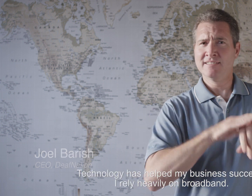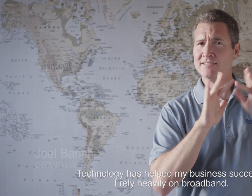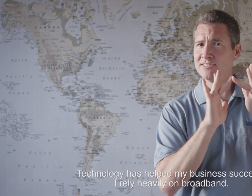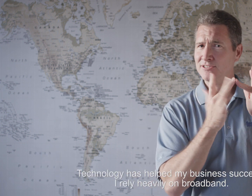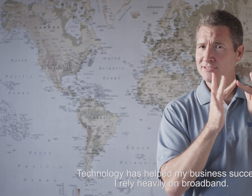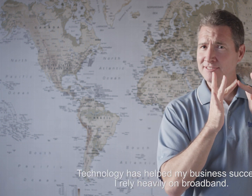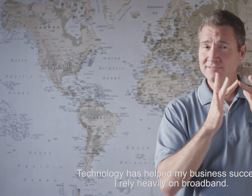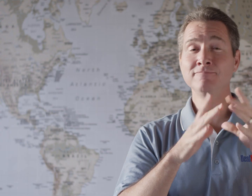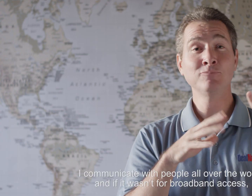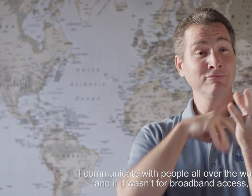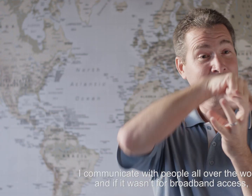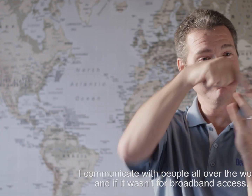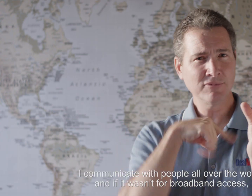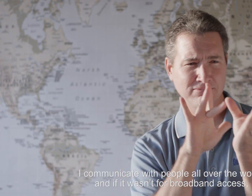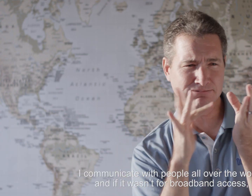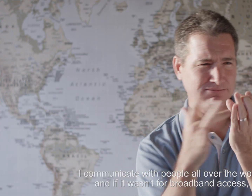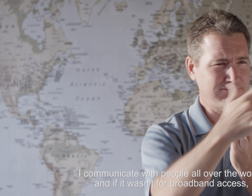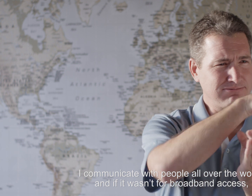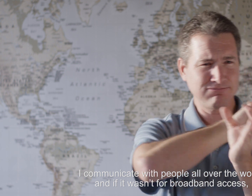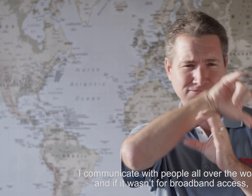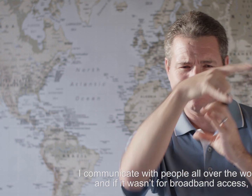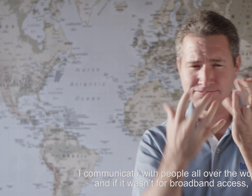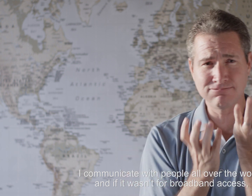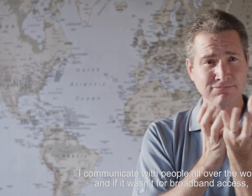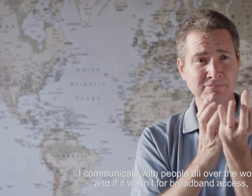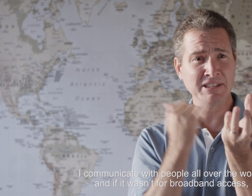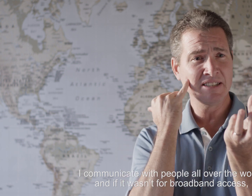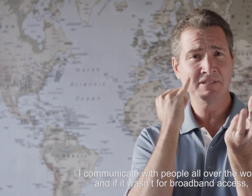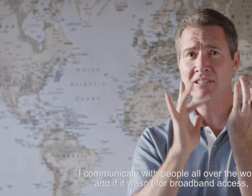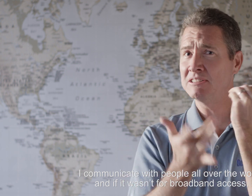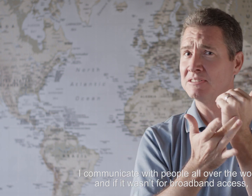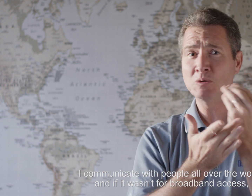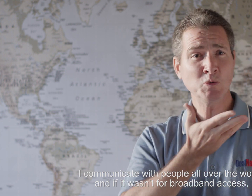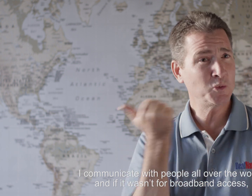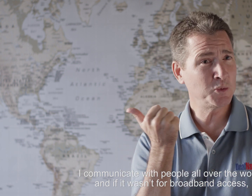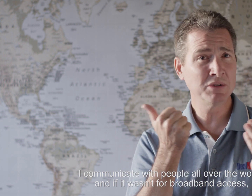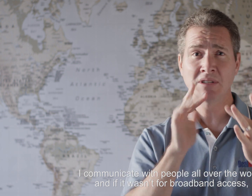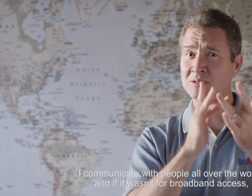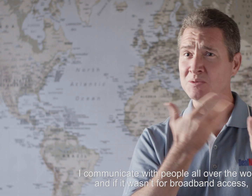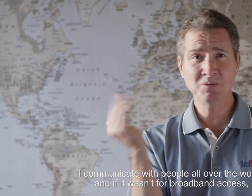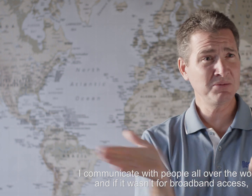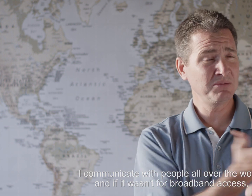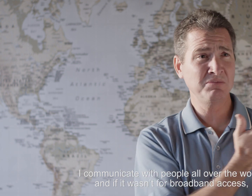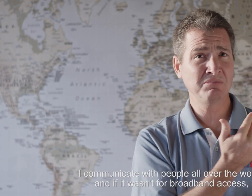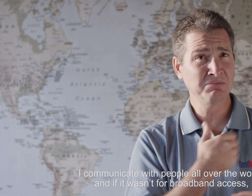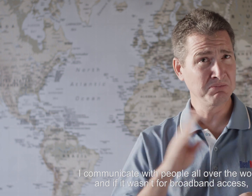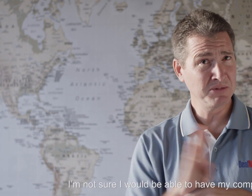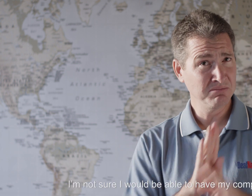I rely heavily on broadband. I communicate with people all over the world. And if it wasn't for broadband access, I'm not